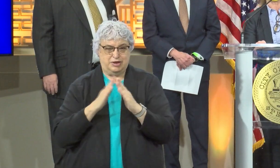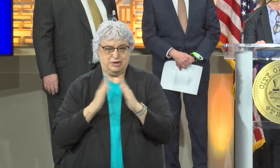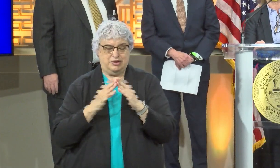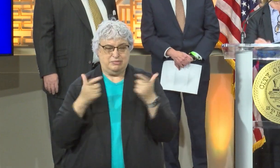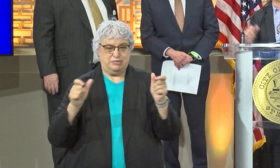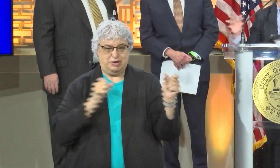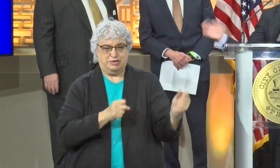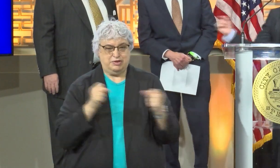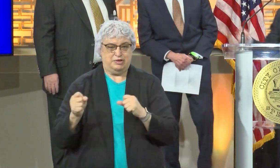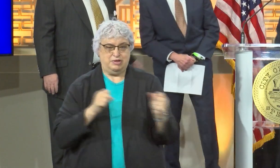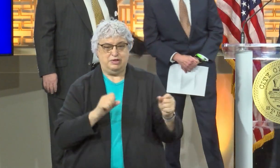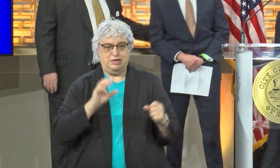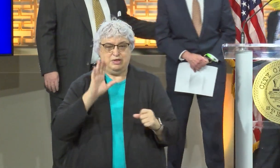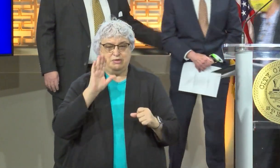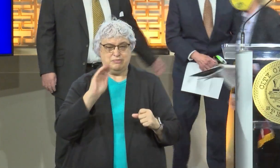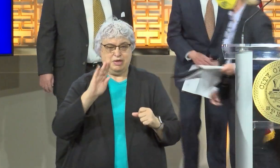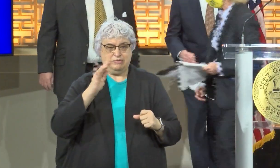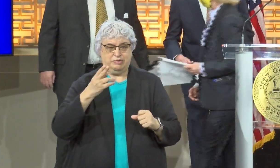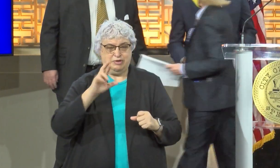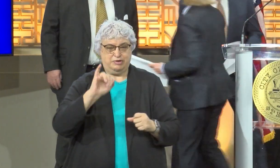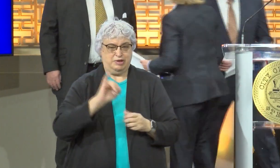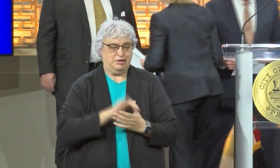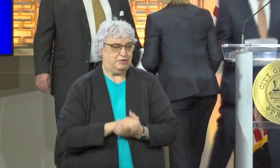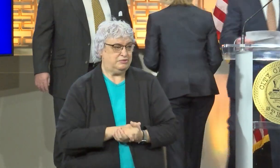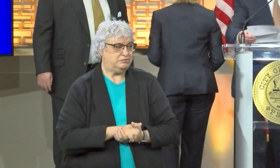biggest cheerleader, Mr. Bob Eury.